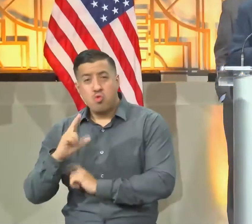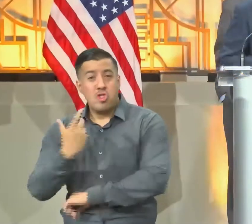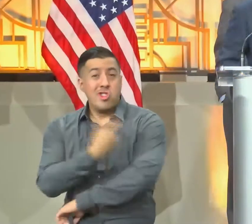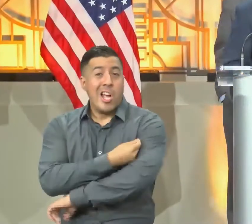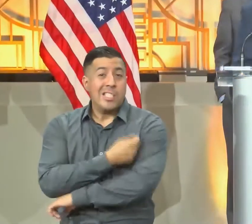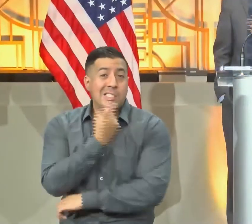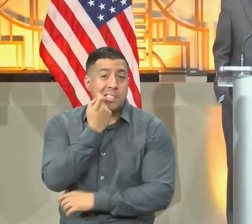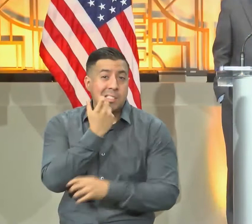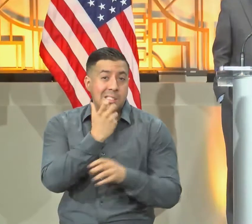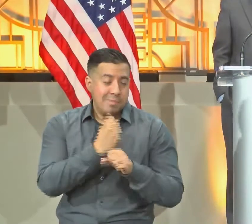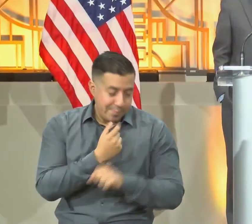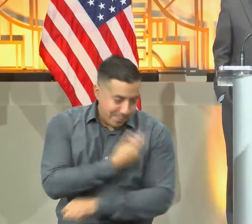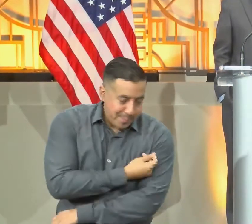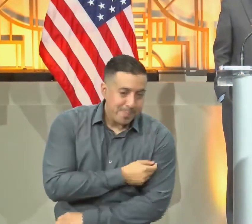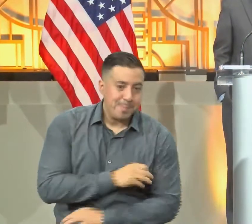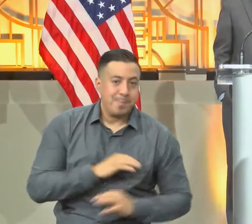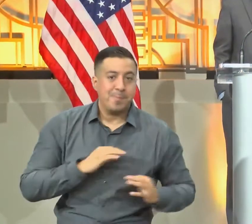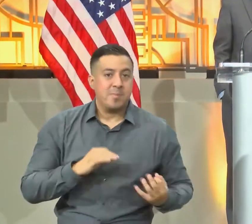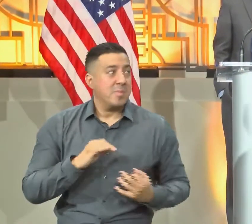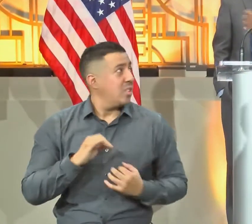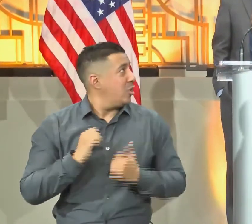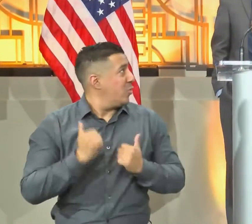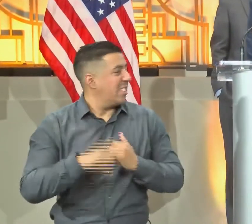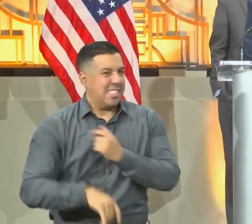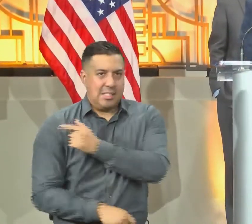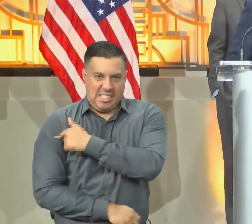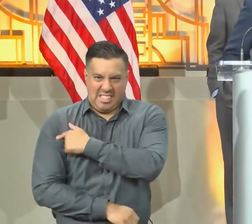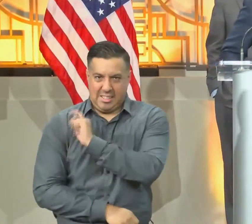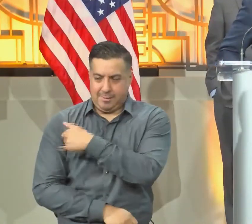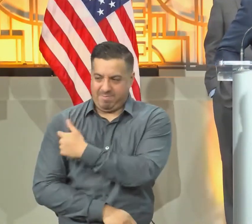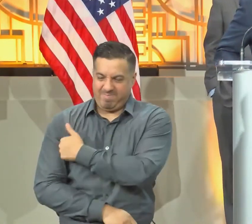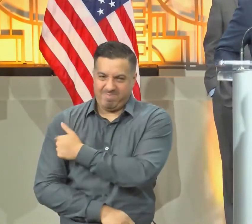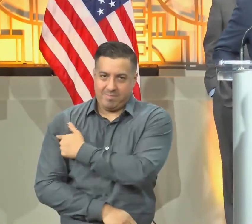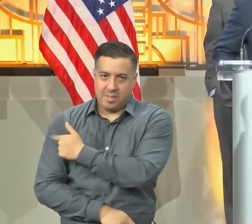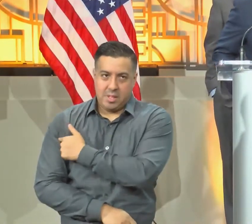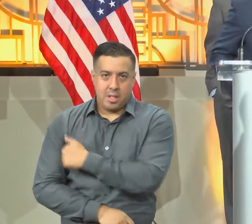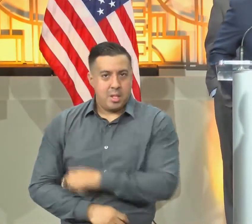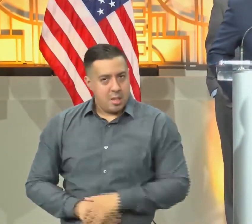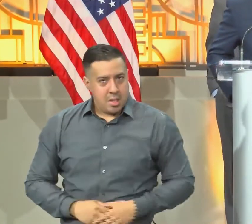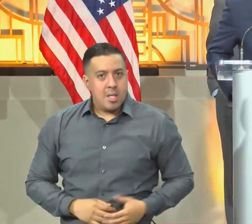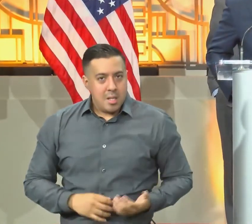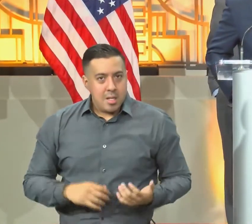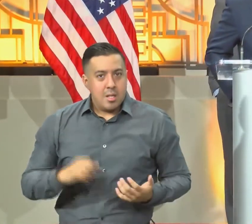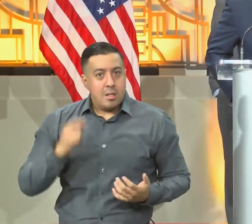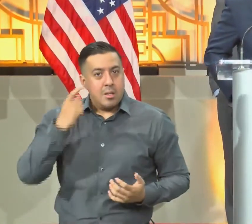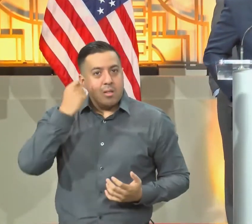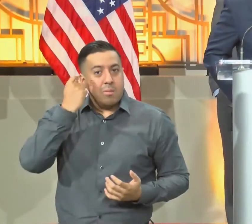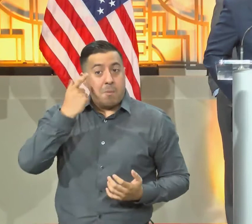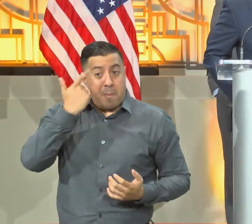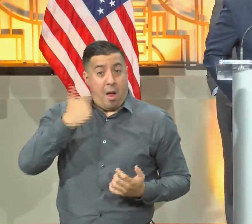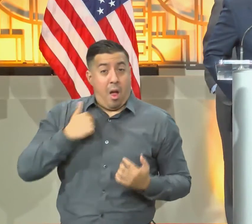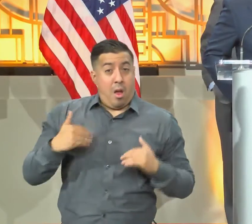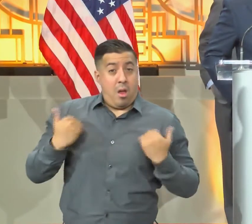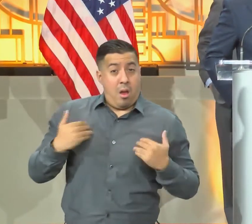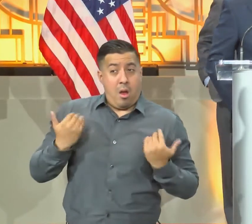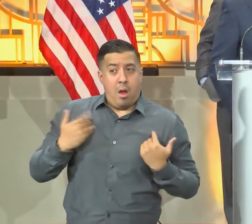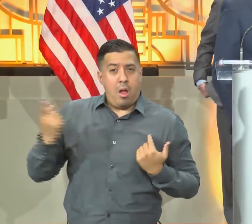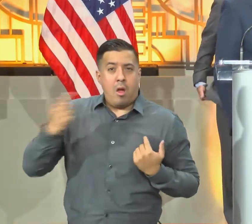shot, this arm right here. And because I'm a young age, they said I had to get